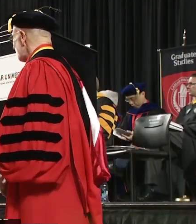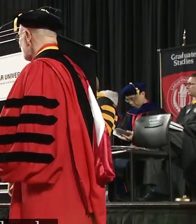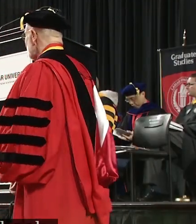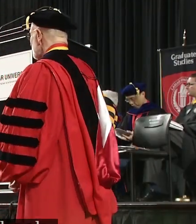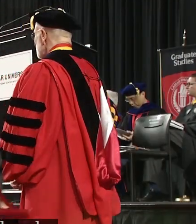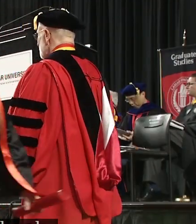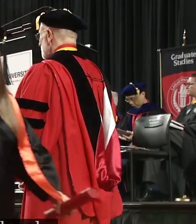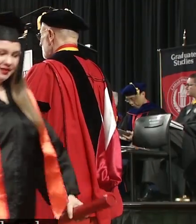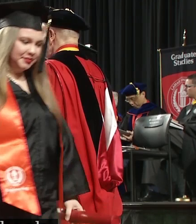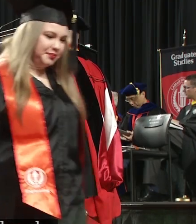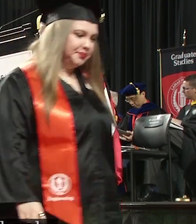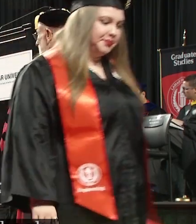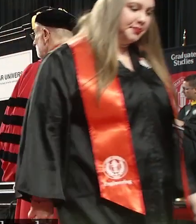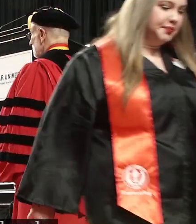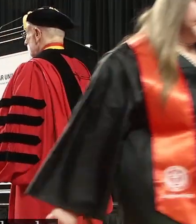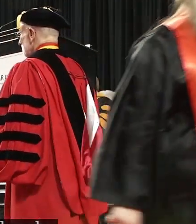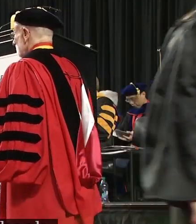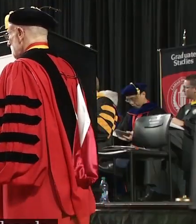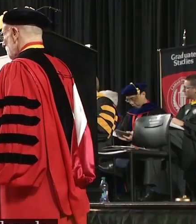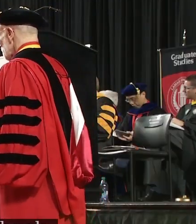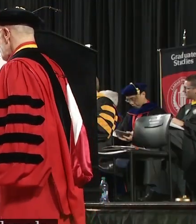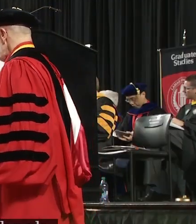Raven Wynn.